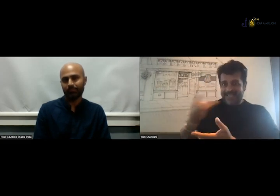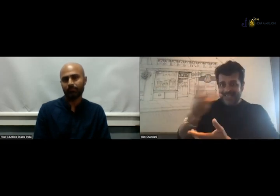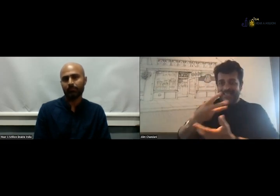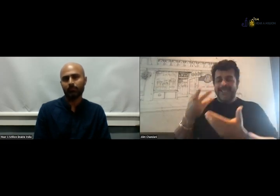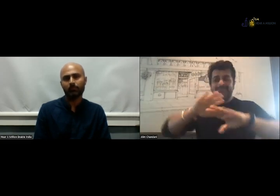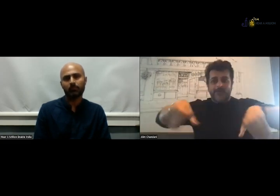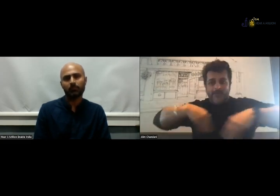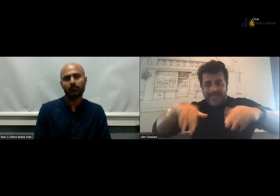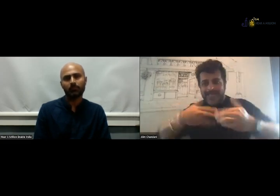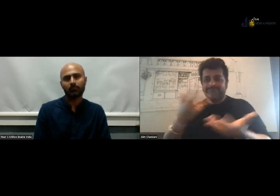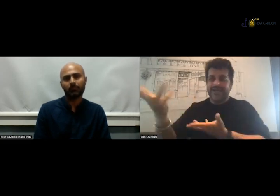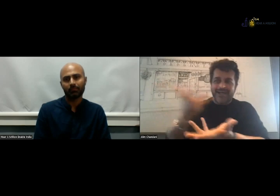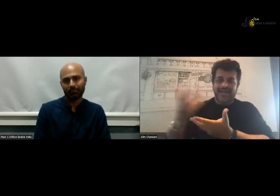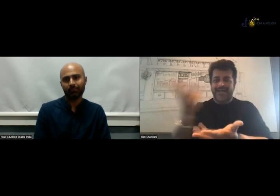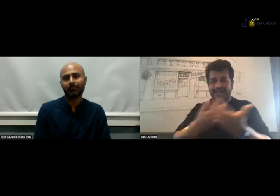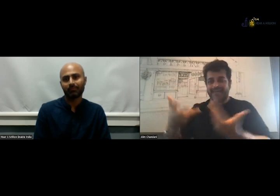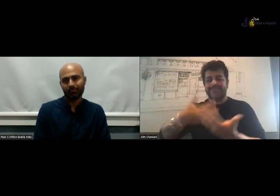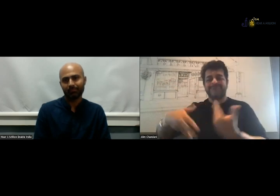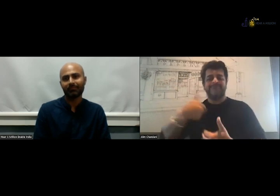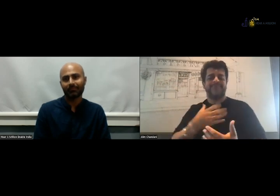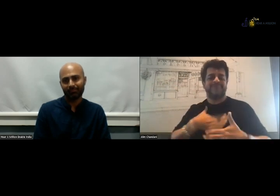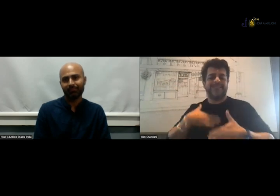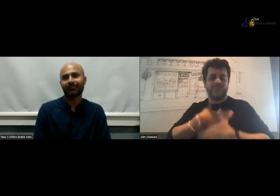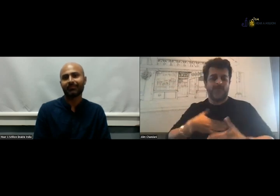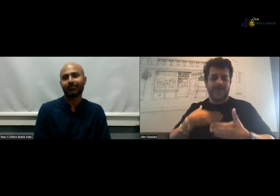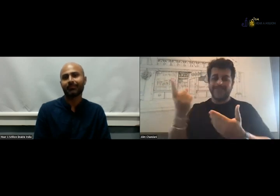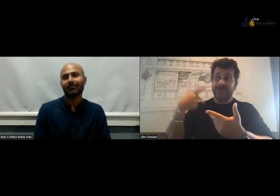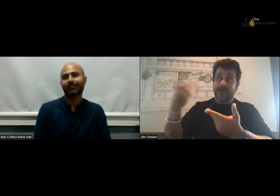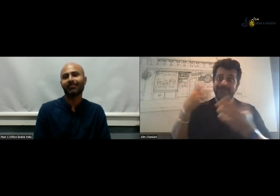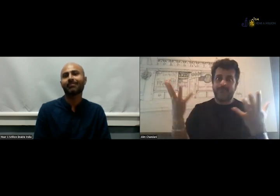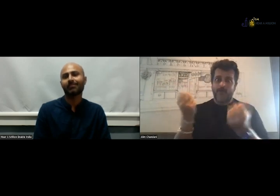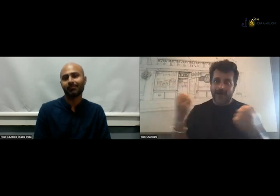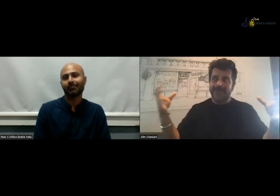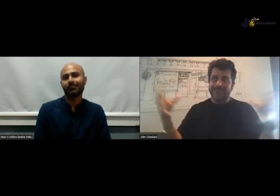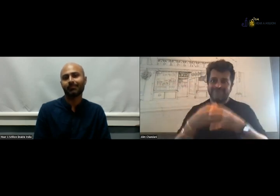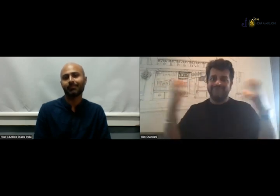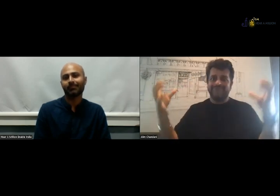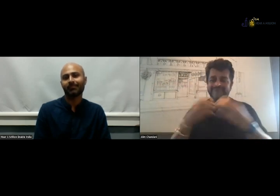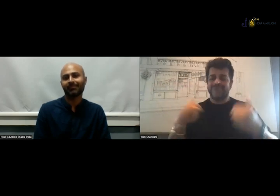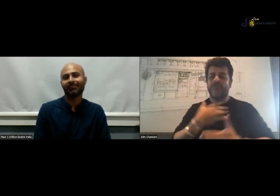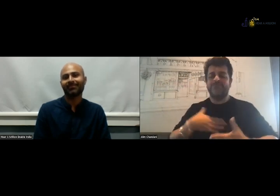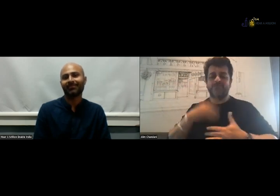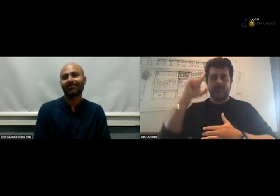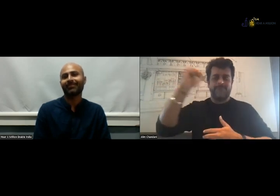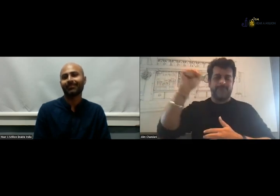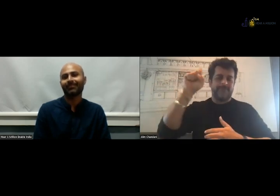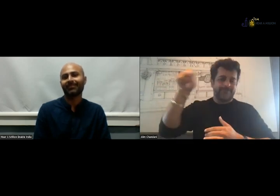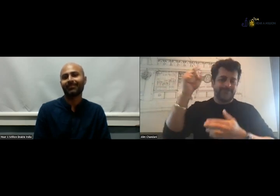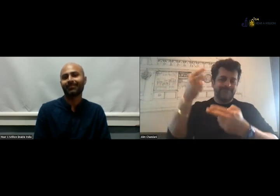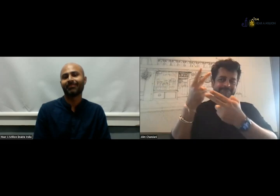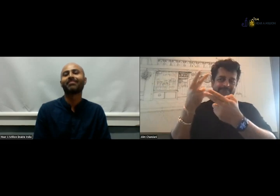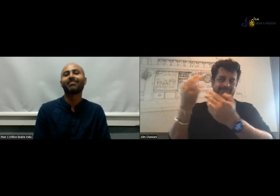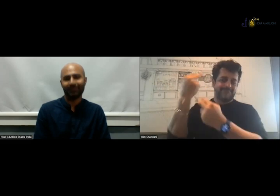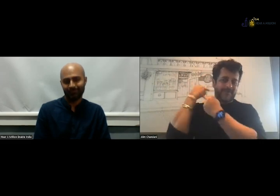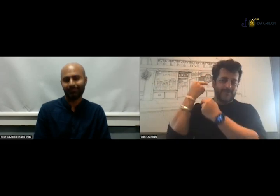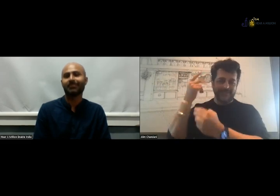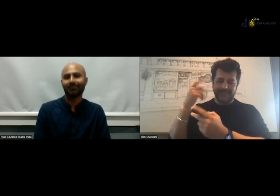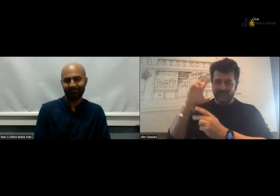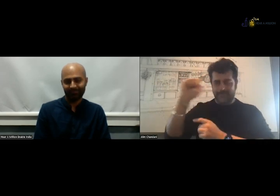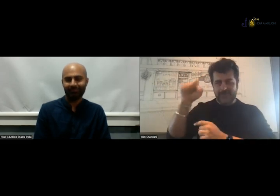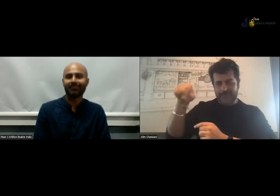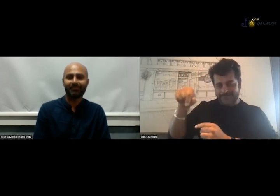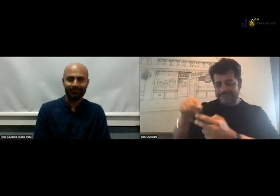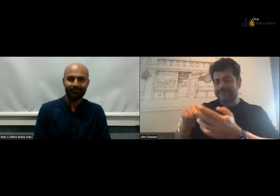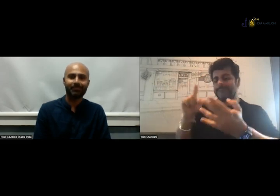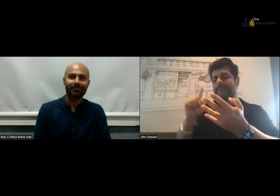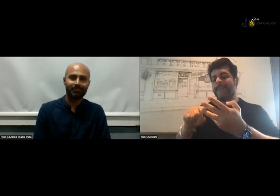And Dhruva, they both came. We did swimming and all, and we enjoyed that time. And we all had to get together.